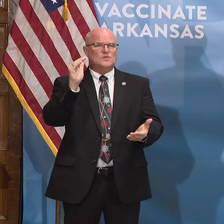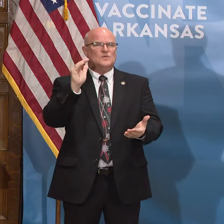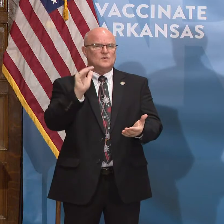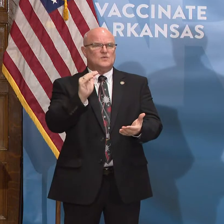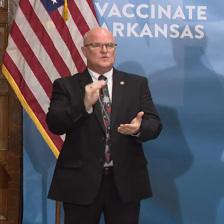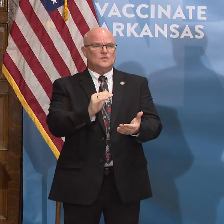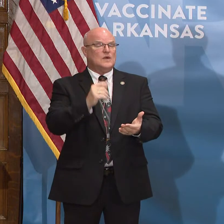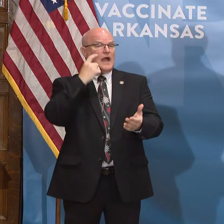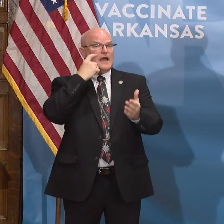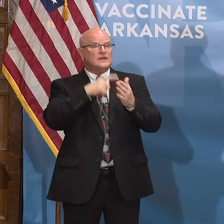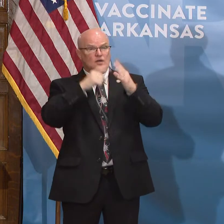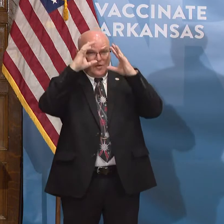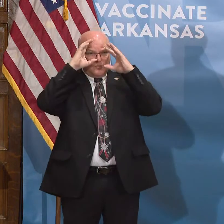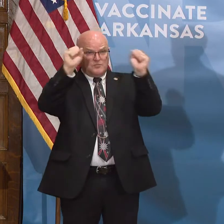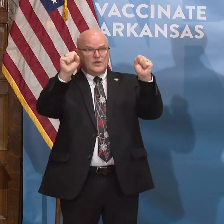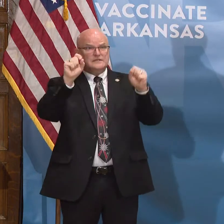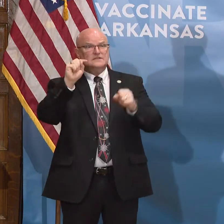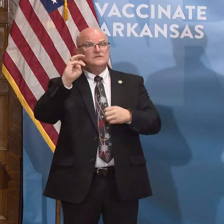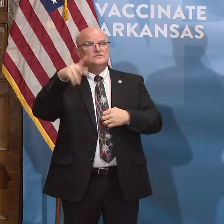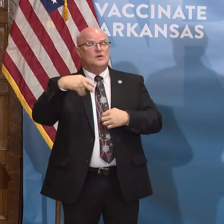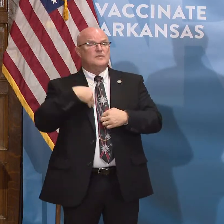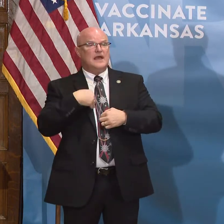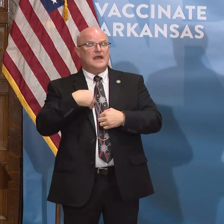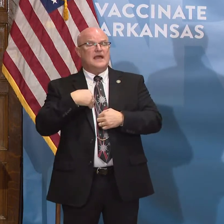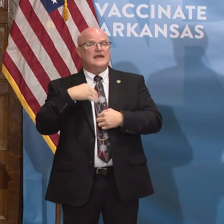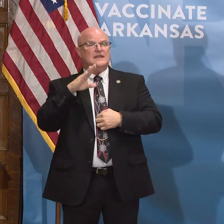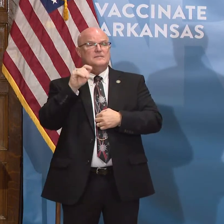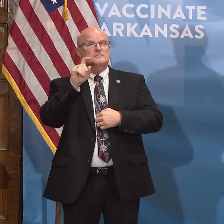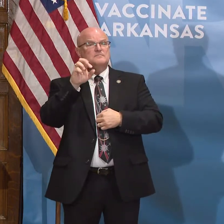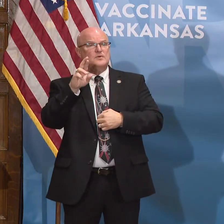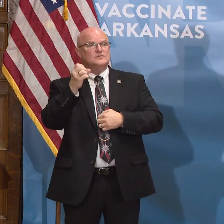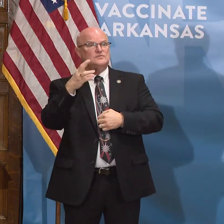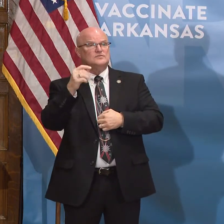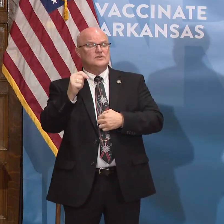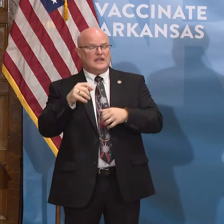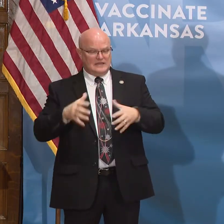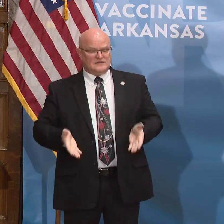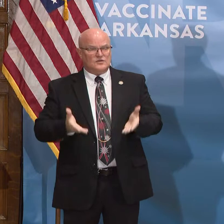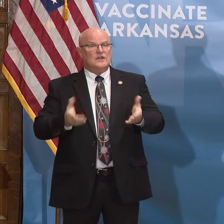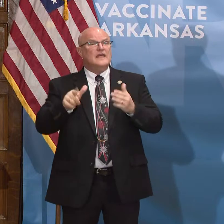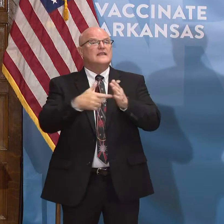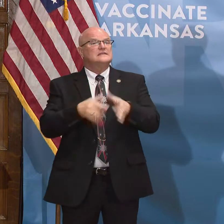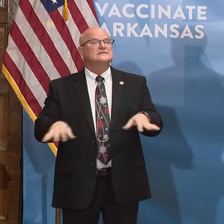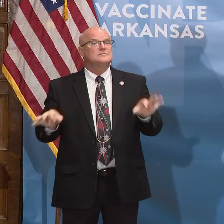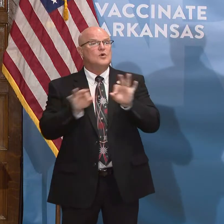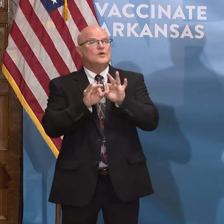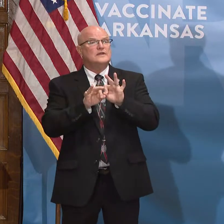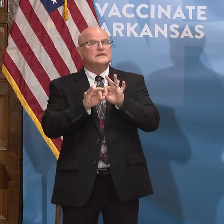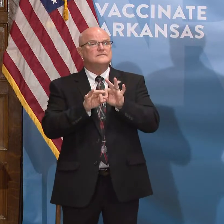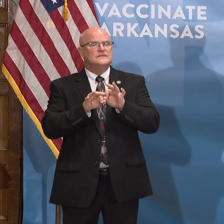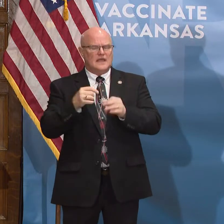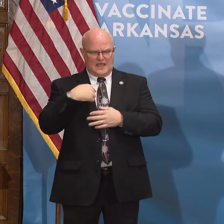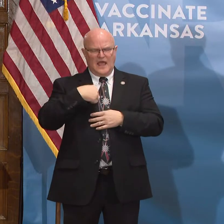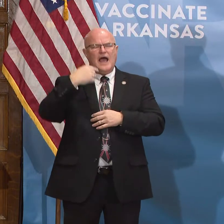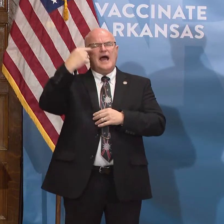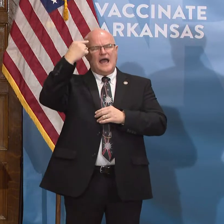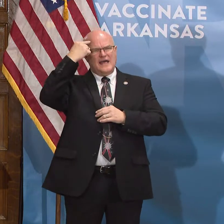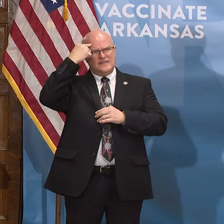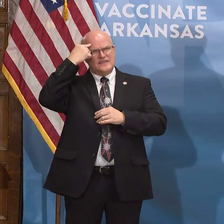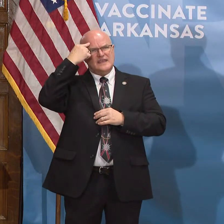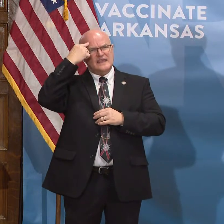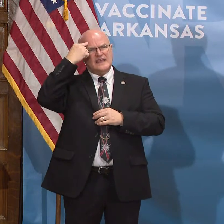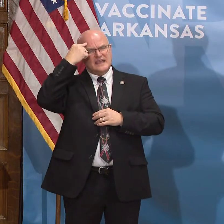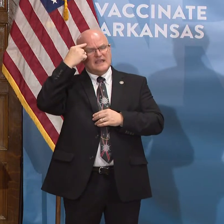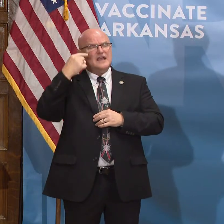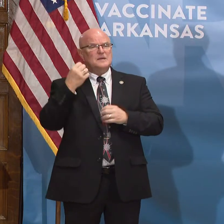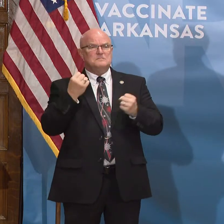that President Trump had his booster shot, and he encouraged his audience, saying, hey, this is important. I do think, there's